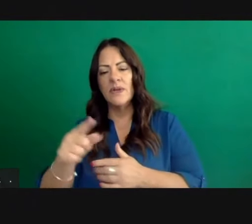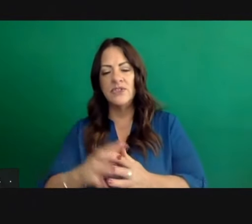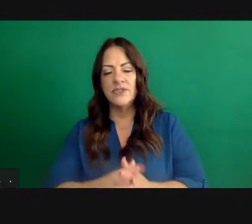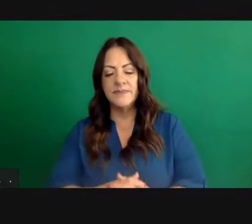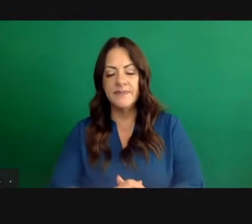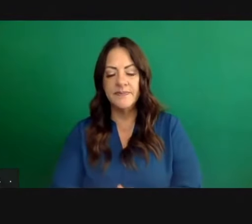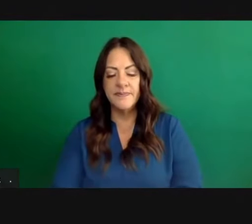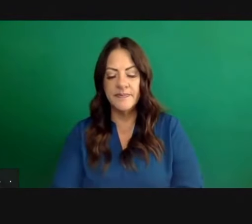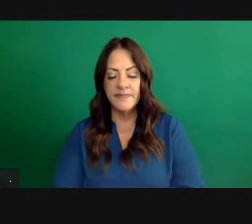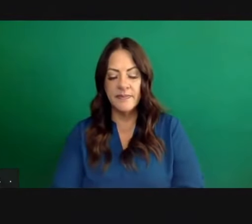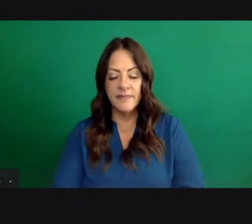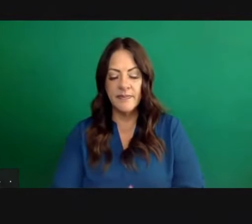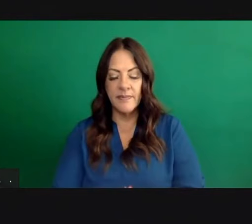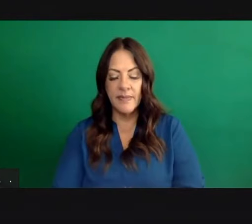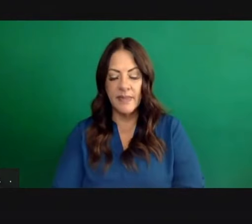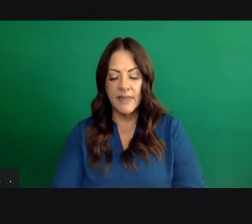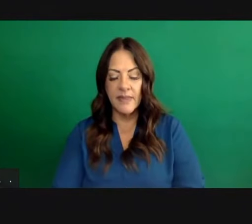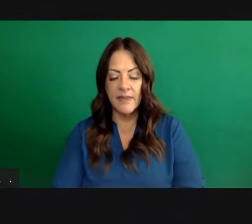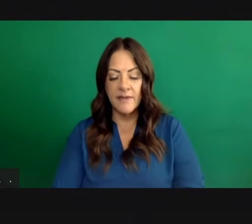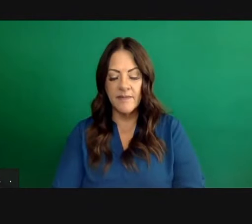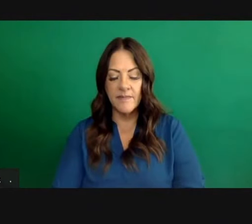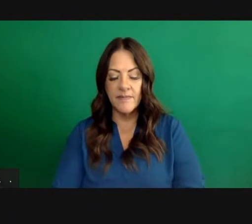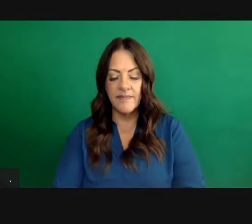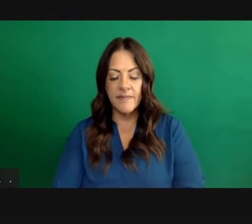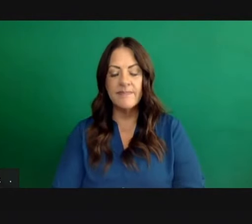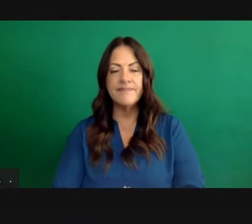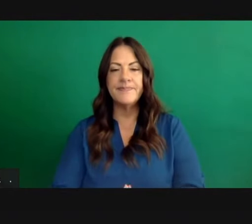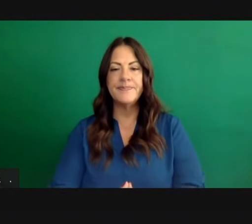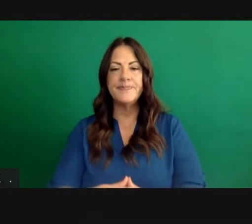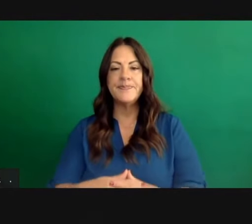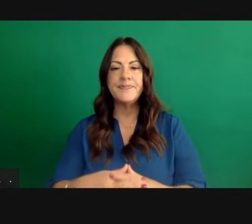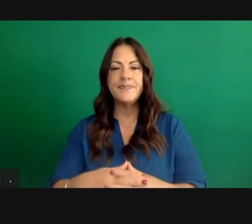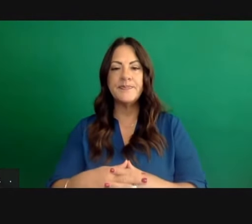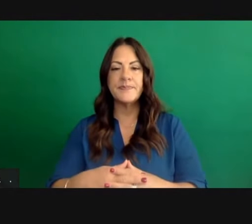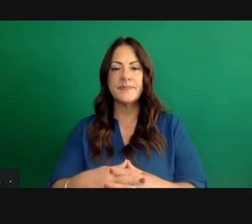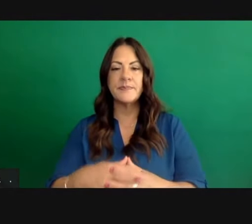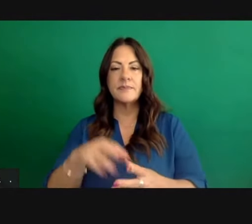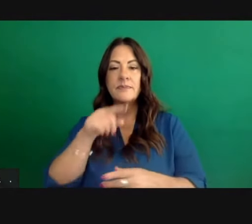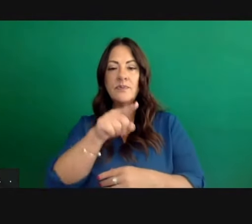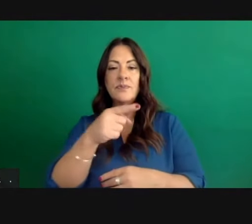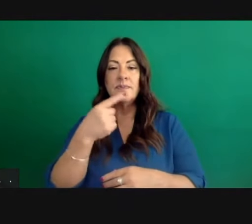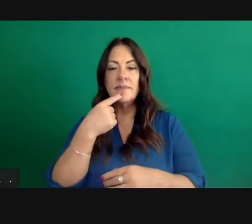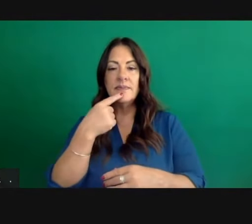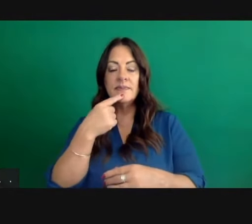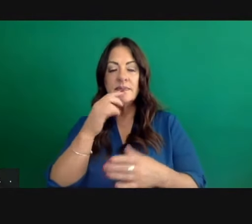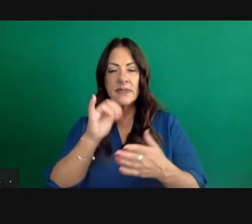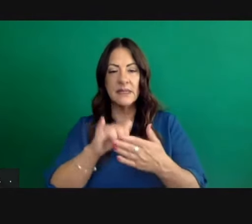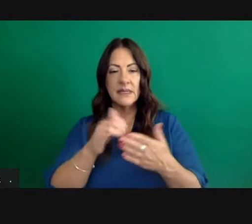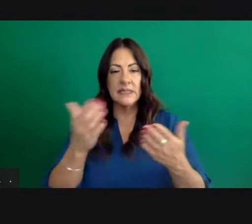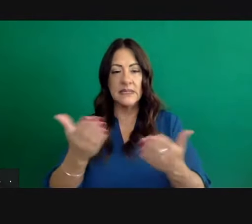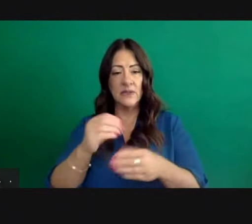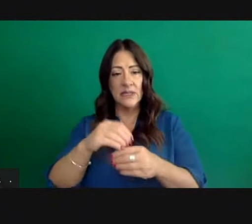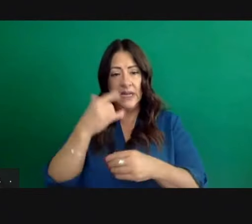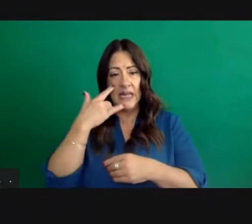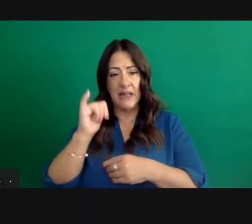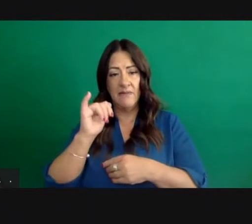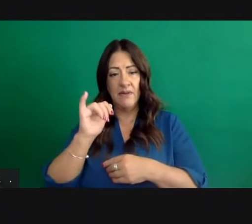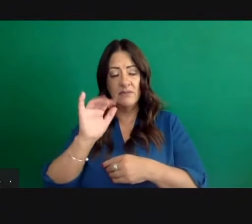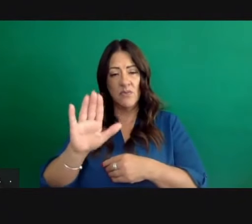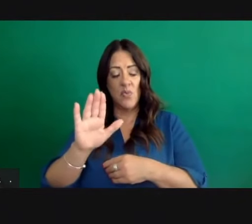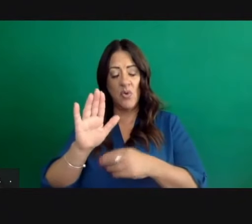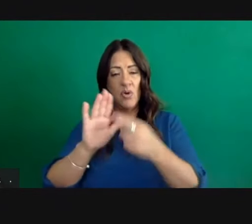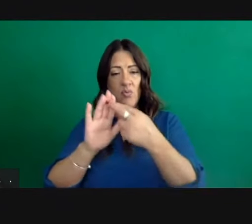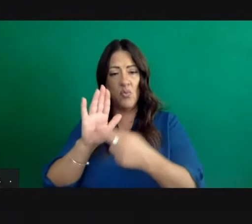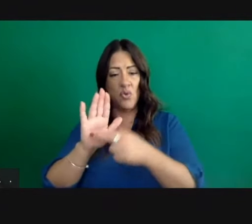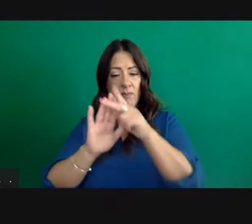Thank you so much. I appreciate taking our questions. You said you believe that California's policies on COVID have helped keep the